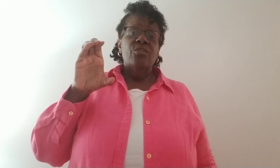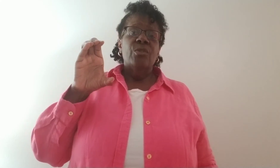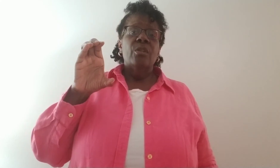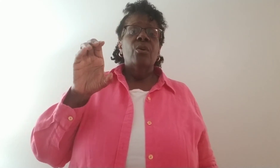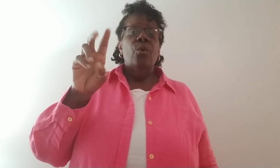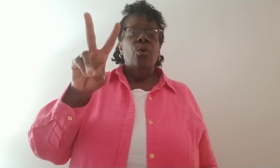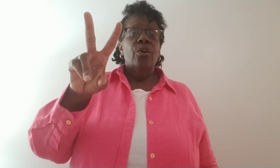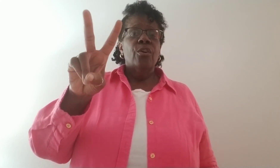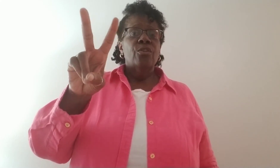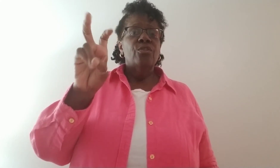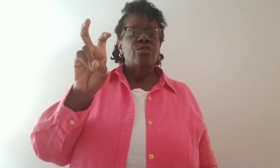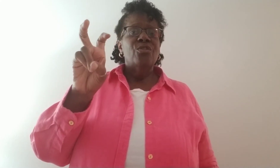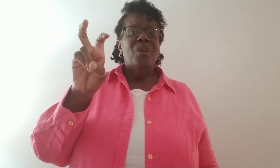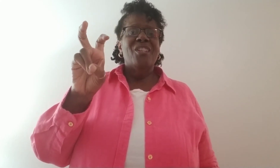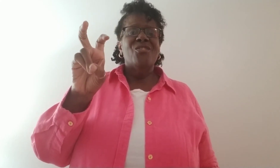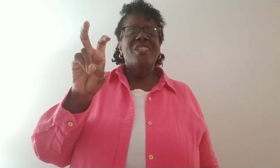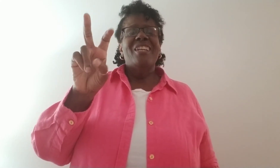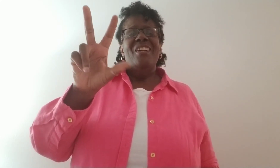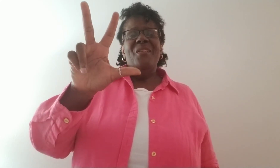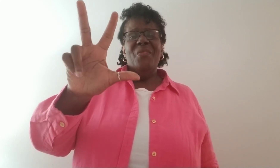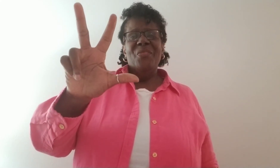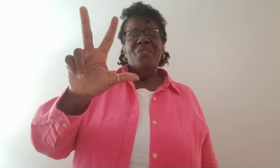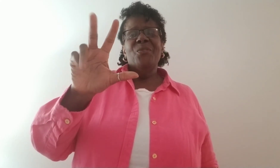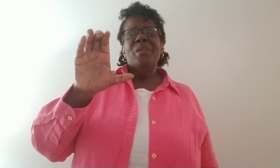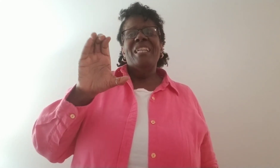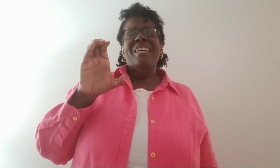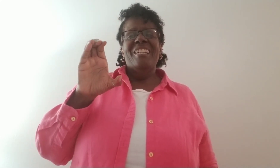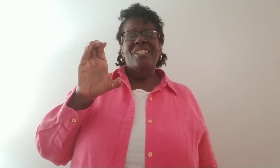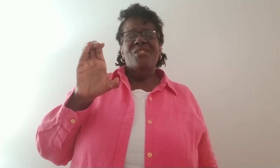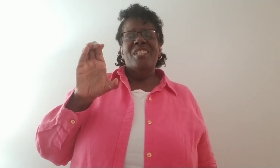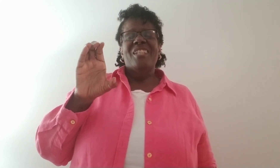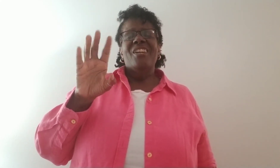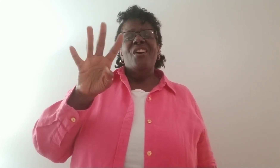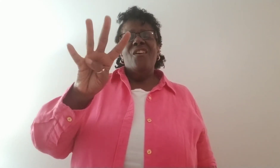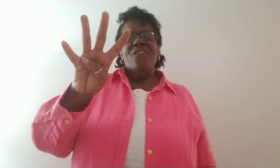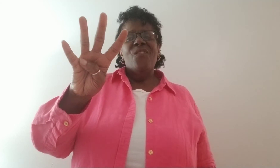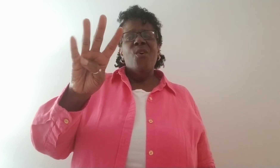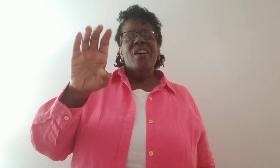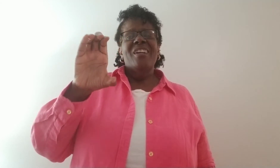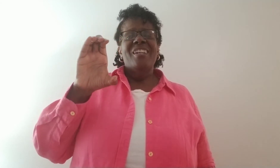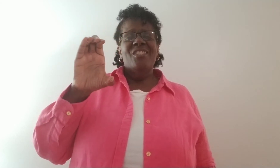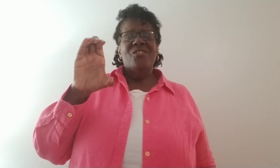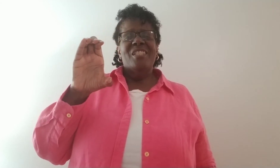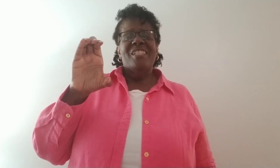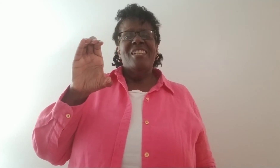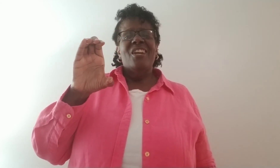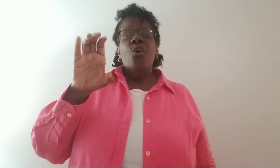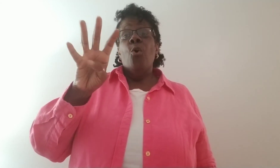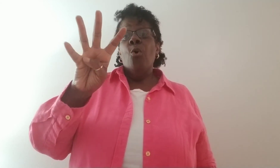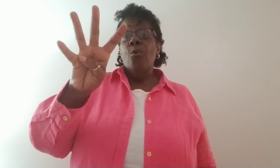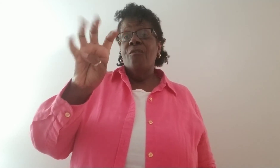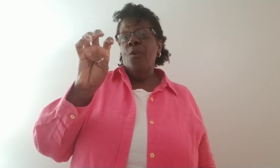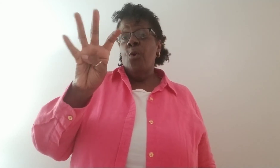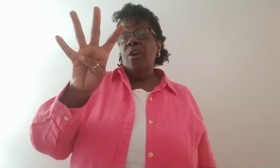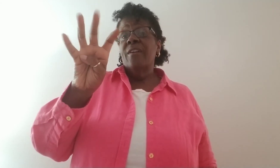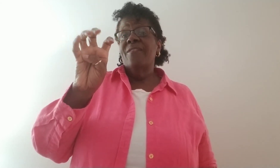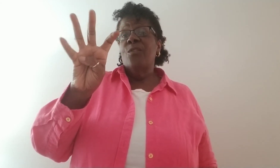200 or 200. 300, 400, or